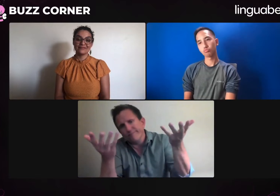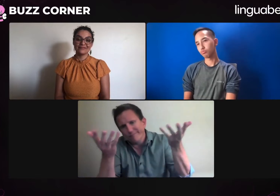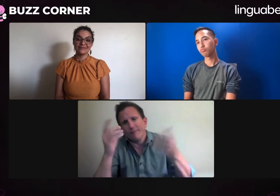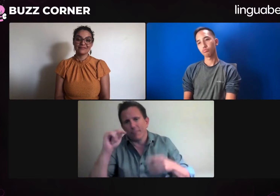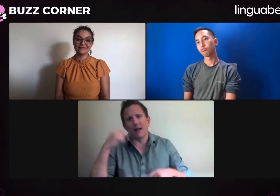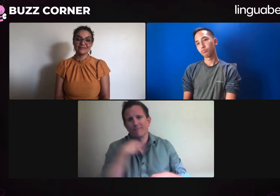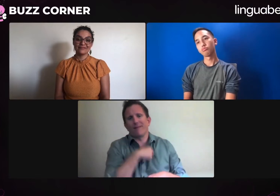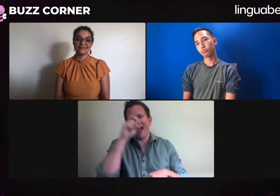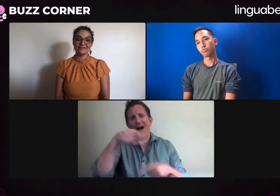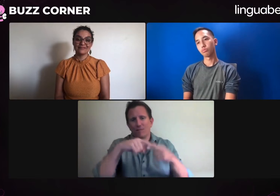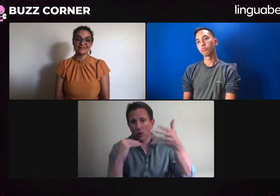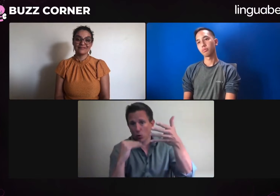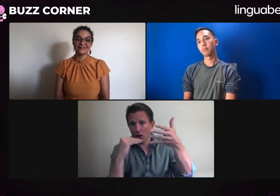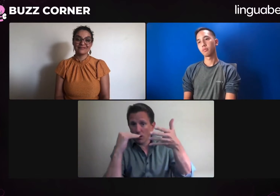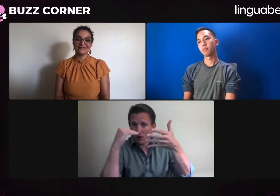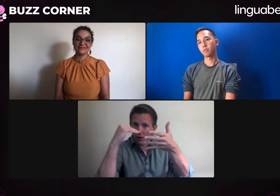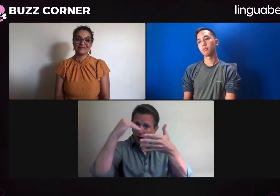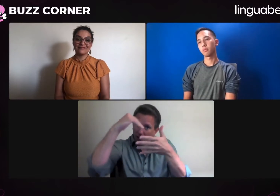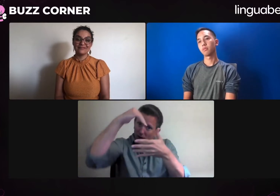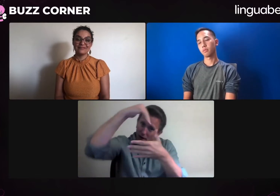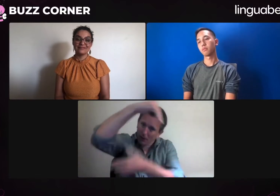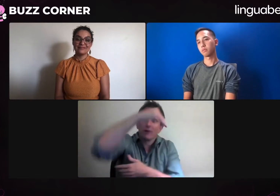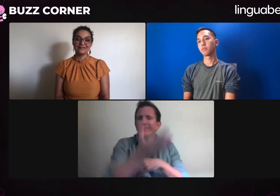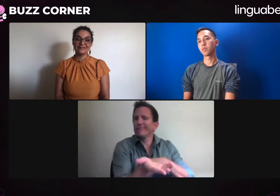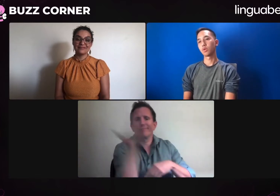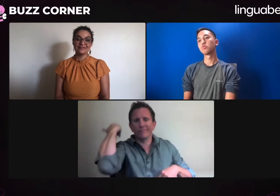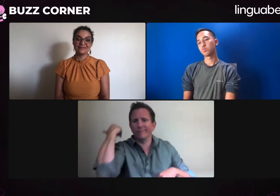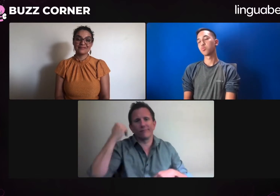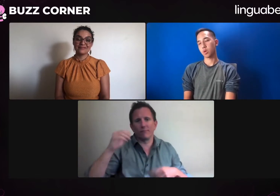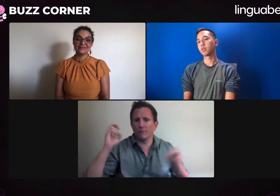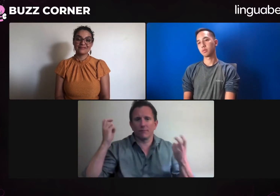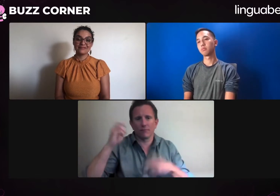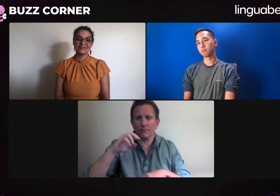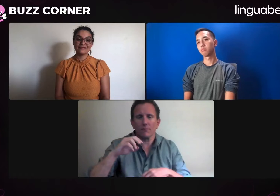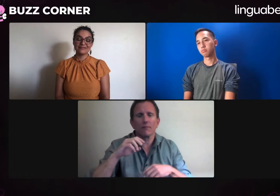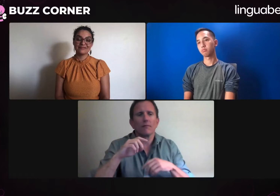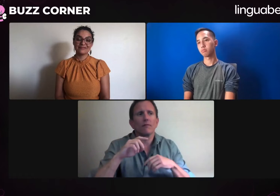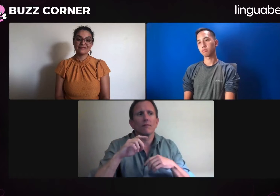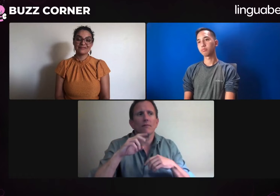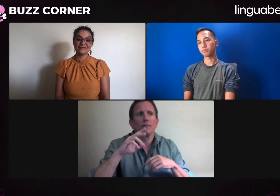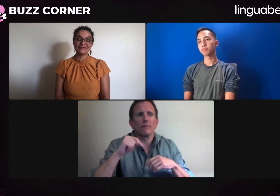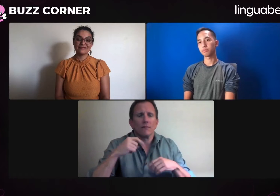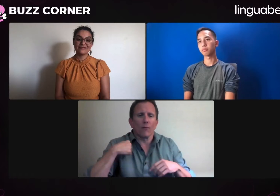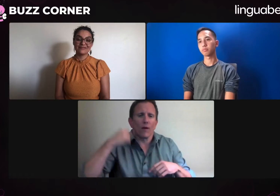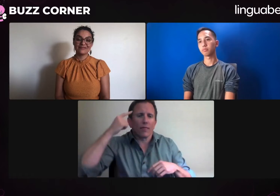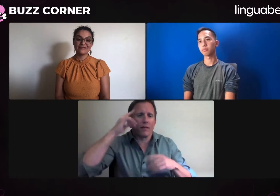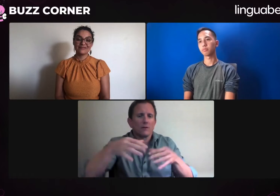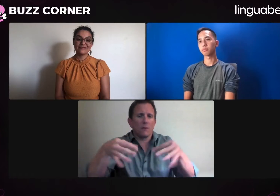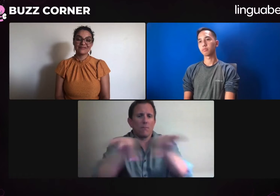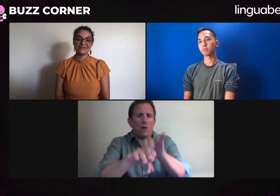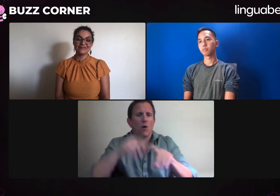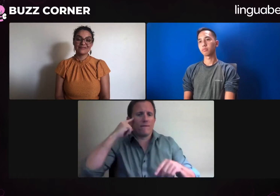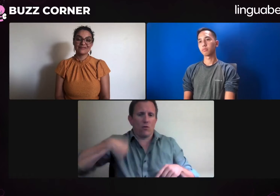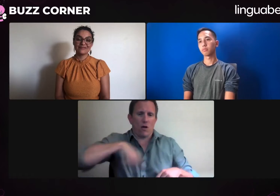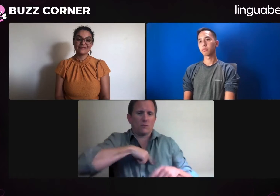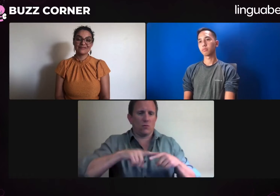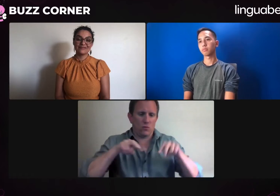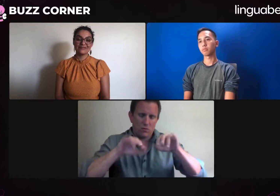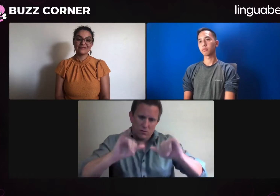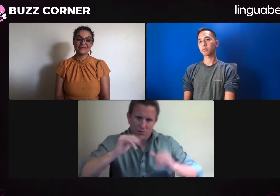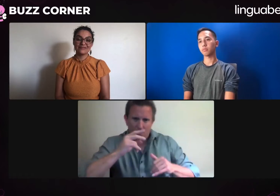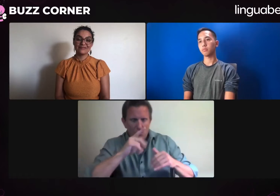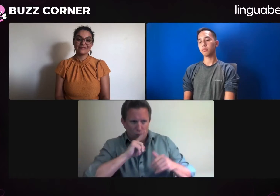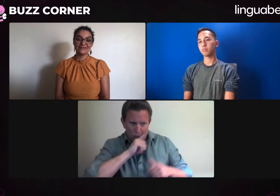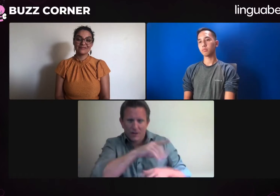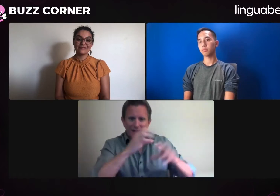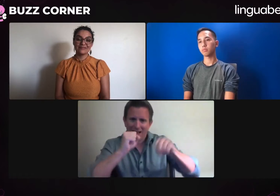quite possible that we may have interpreters who are belligerent and unwilling. And then, of course, after so many attempts to rectify